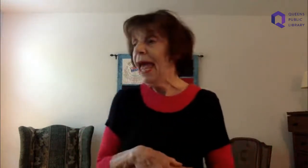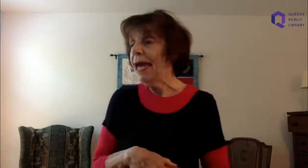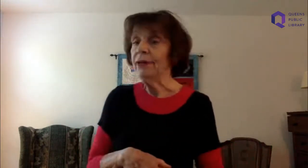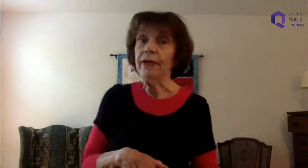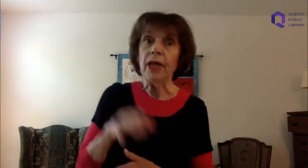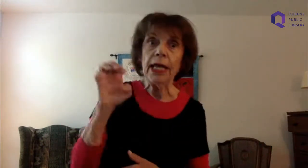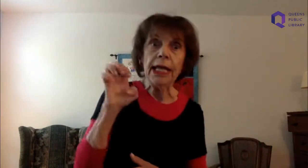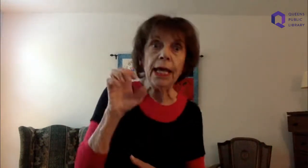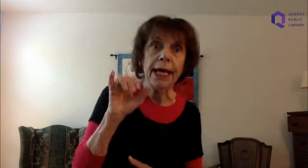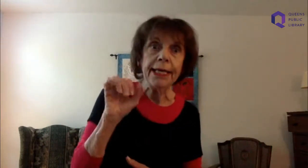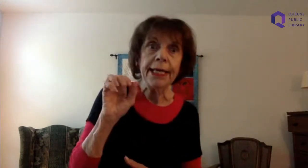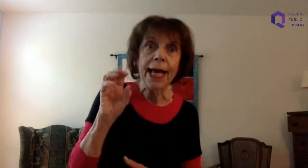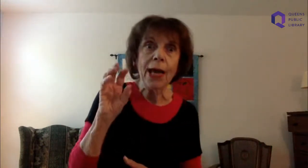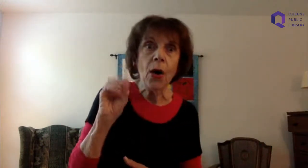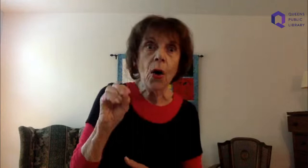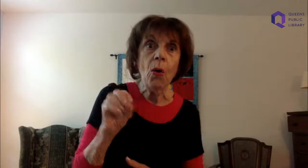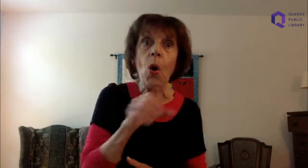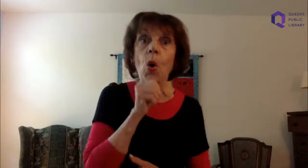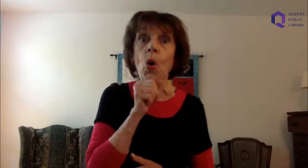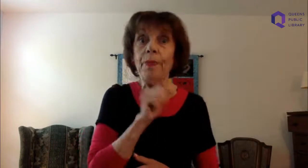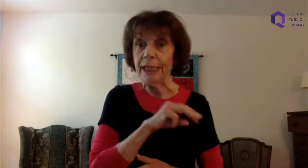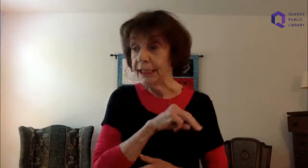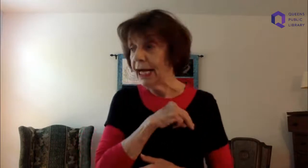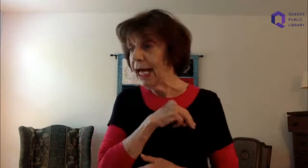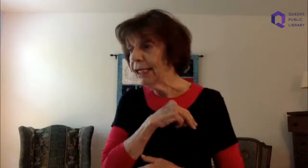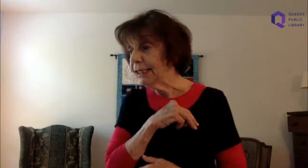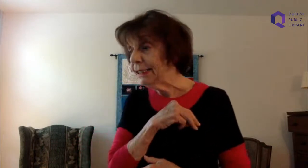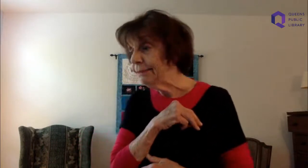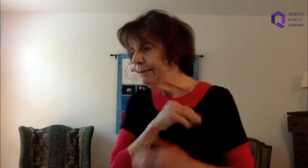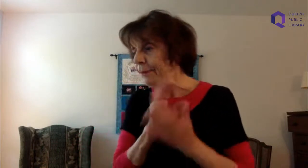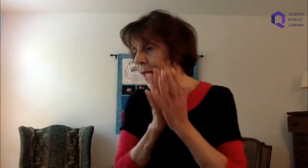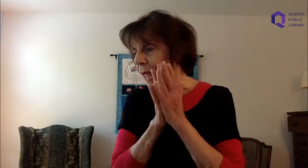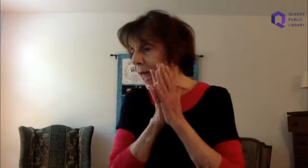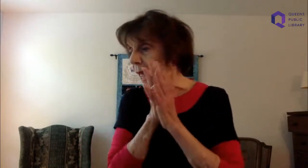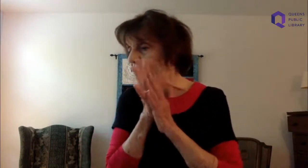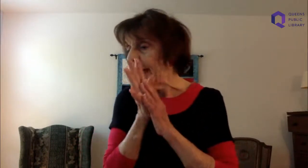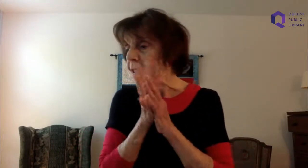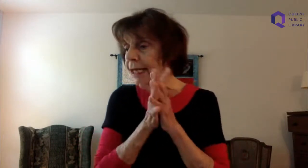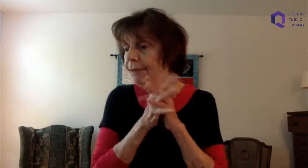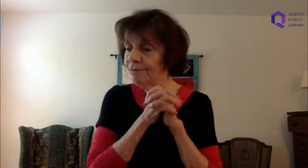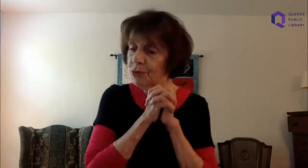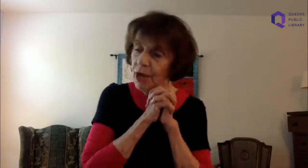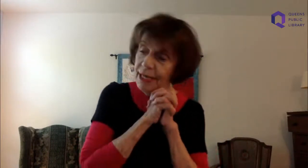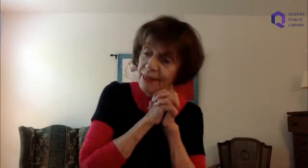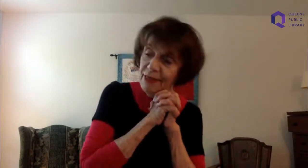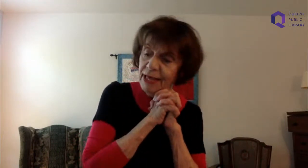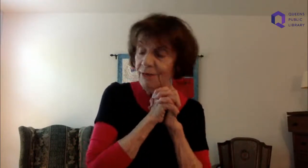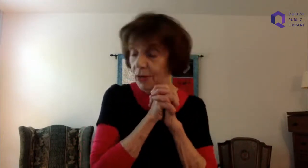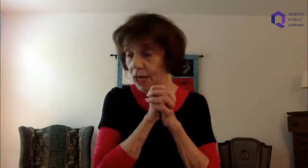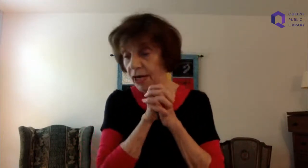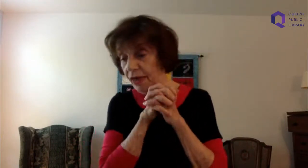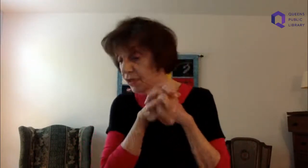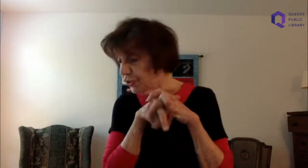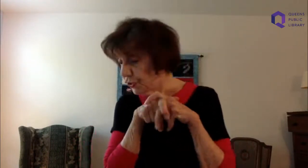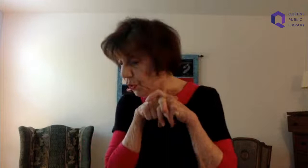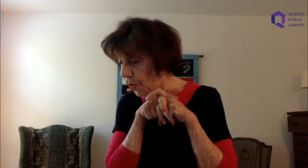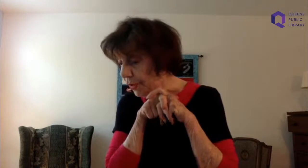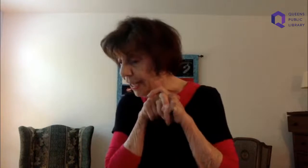and the E-I-E-I-O, old McDonald's. And I'm trying to think of another story